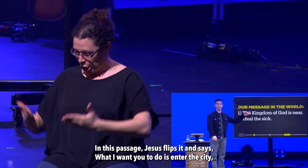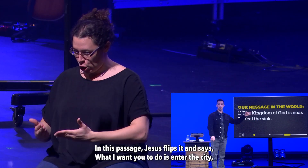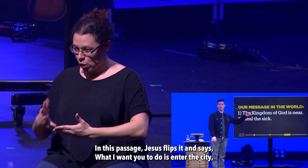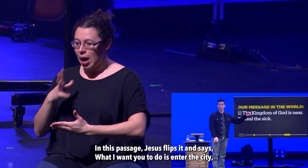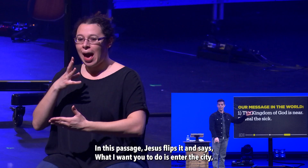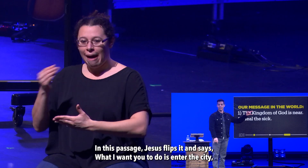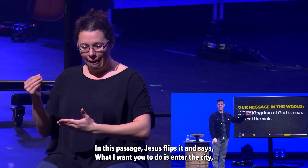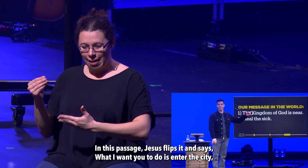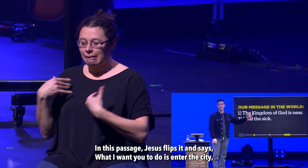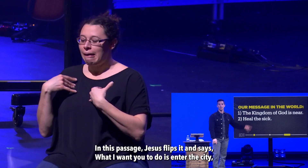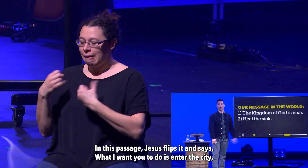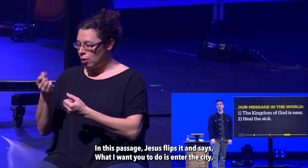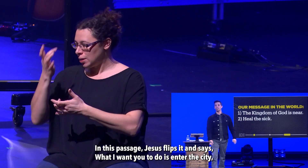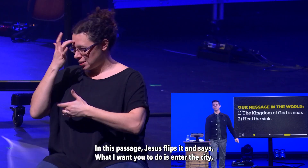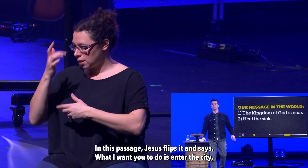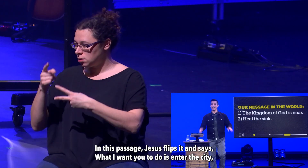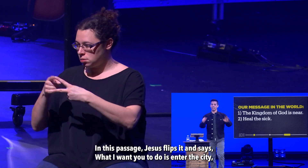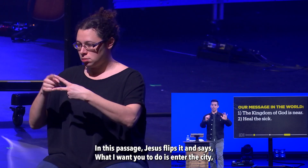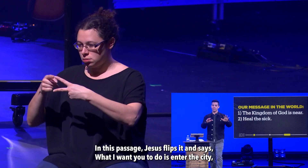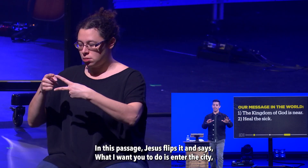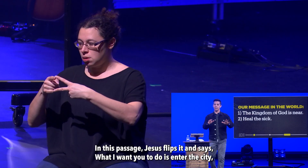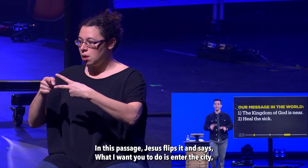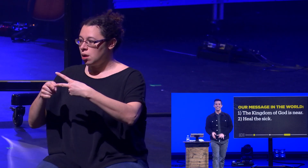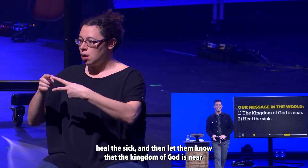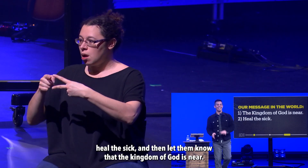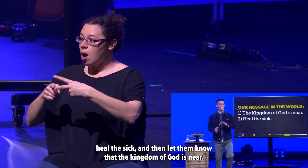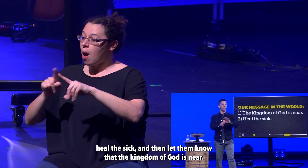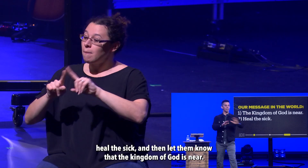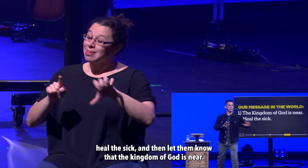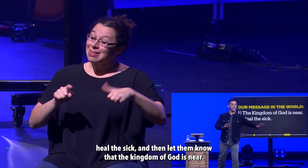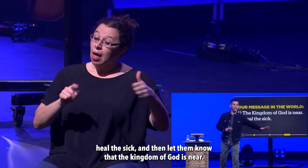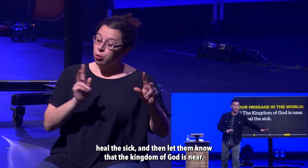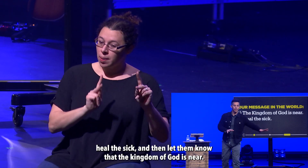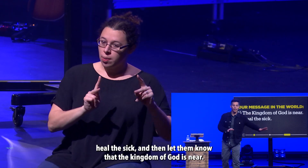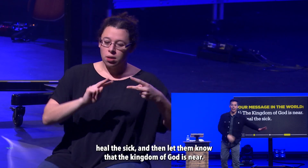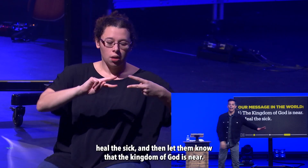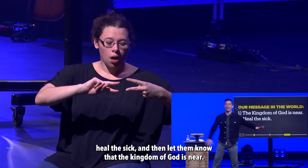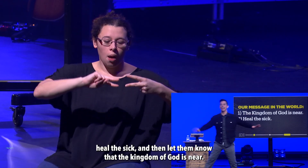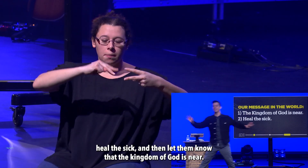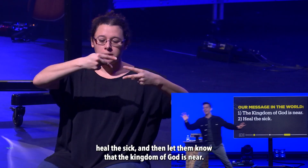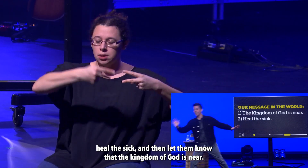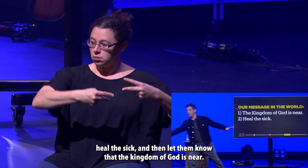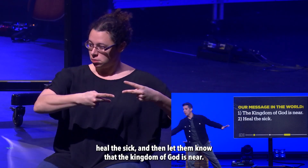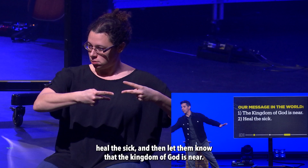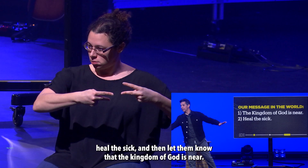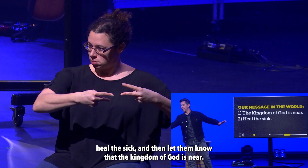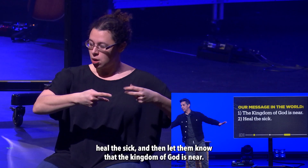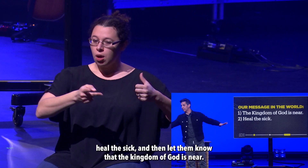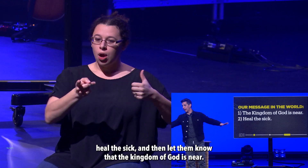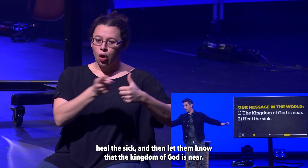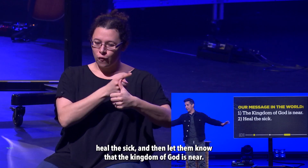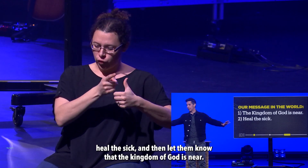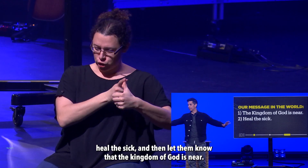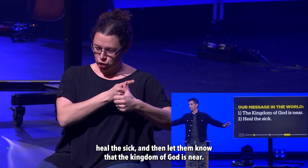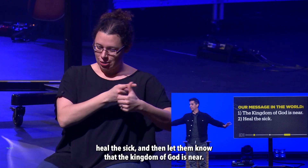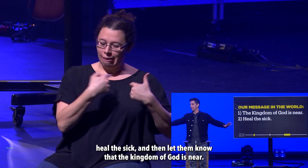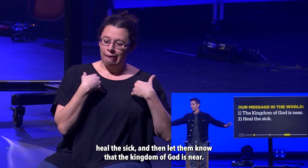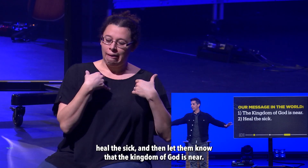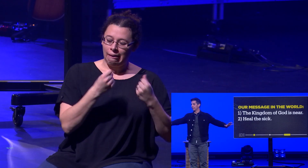Jesus flips it and says, what I want you to do is enter the city, heal the sick, and then let them know that the kingdom of God is